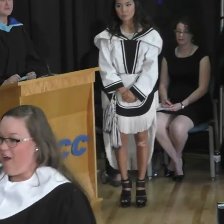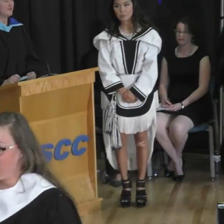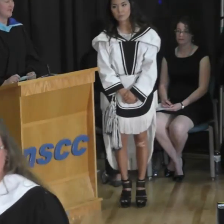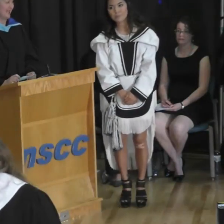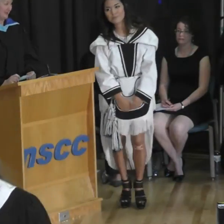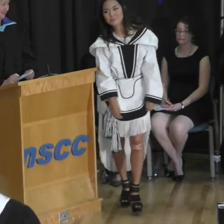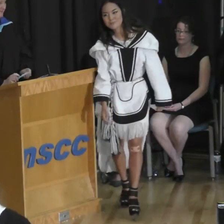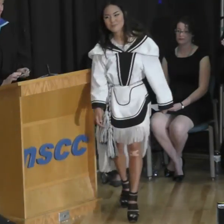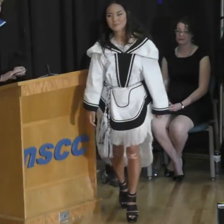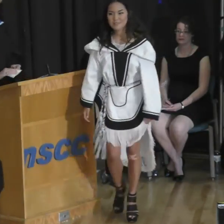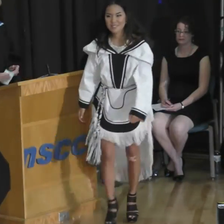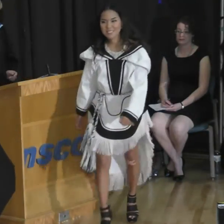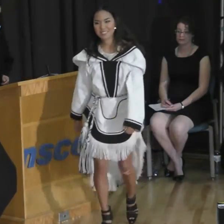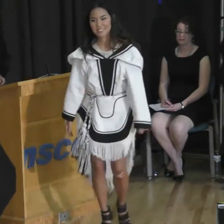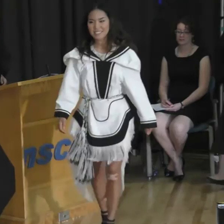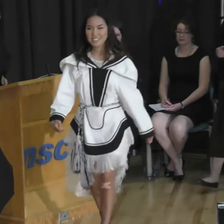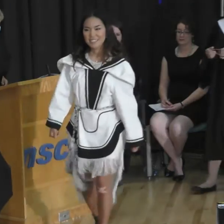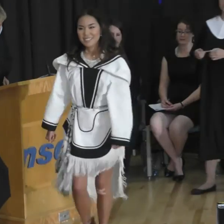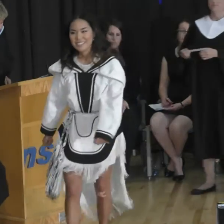Joy Sevigny.